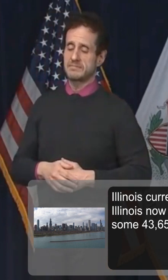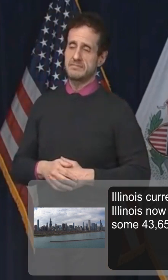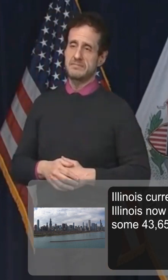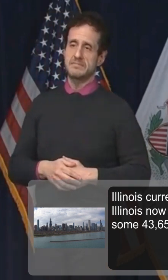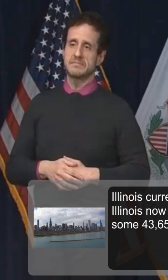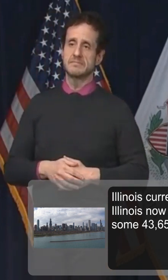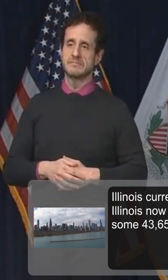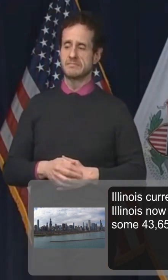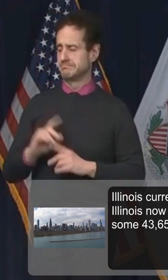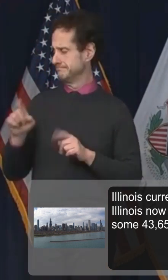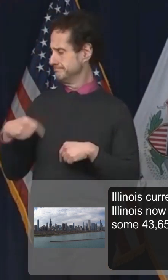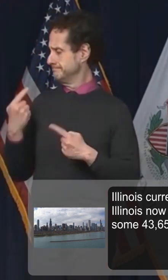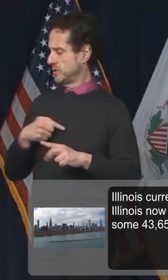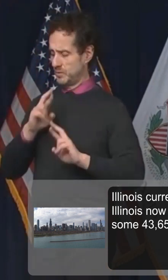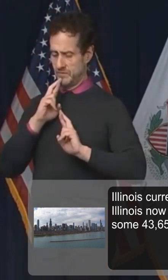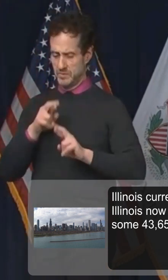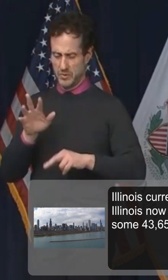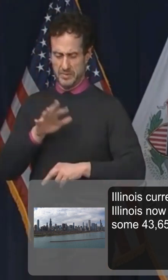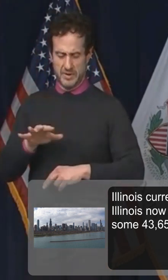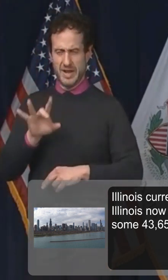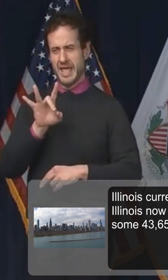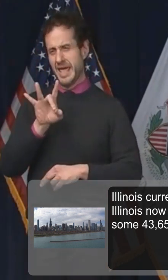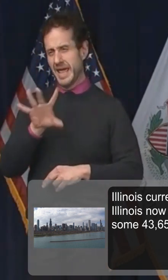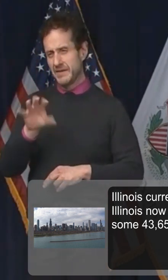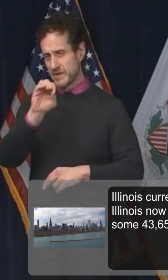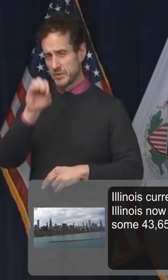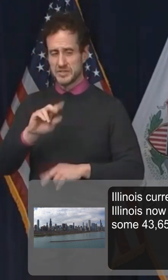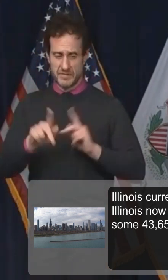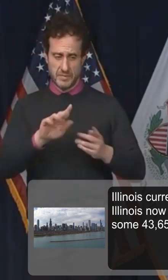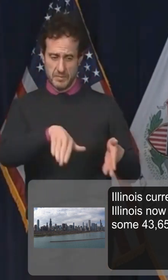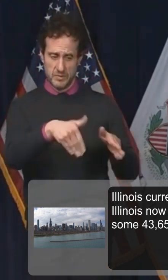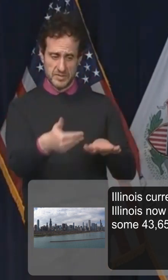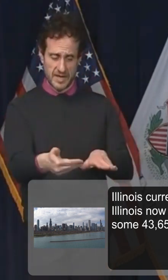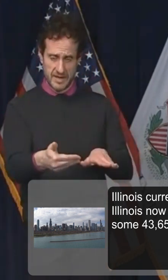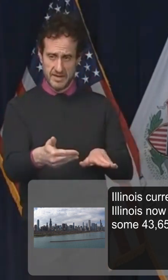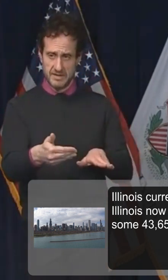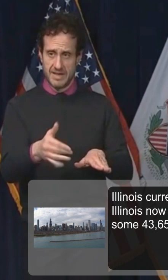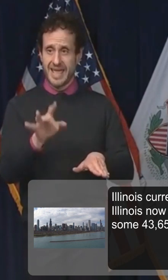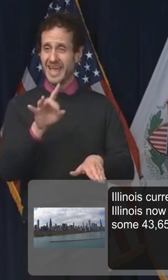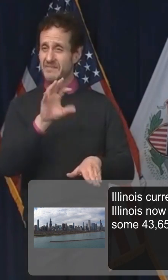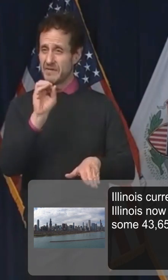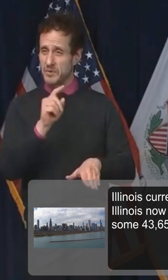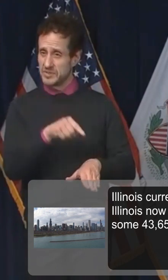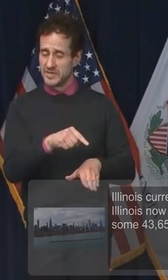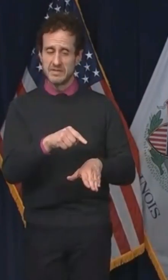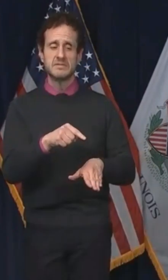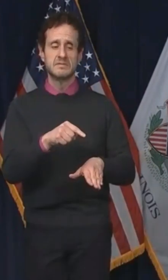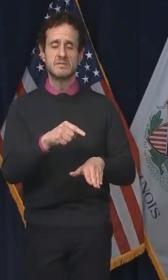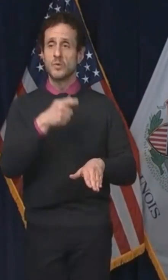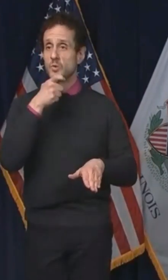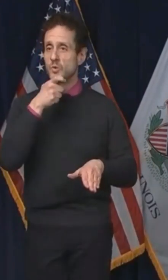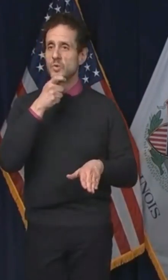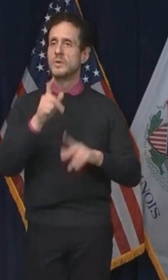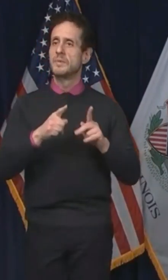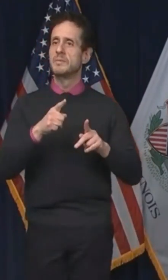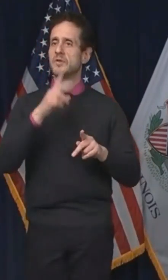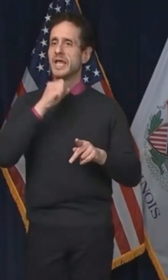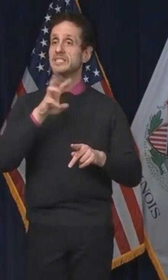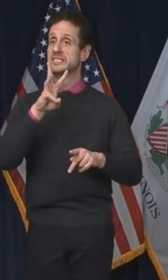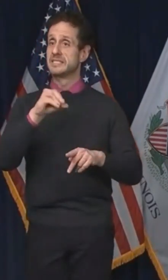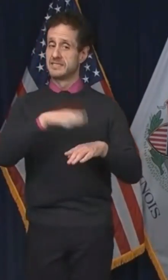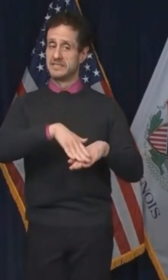As we have reported before, approximately 85% of the deaths in Illinois are among those 60 and